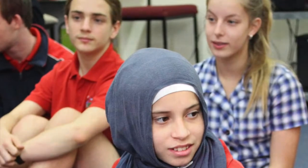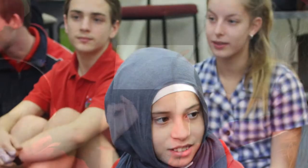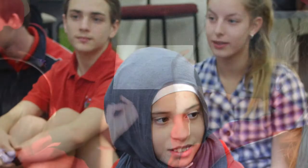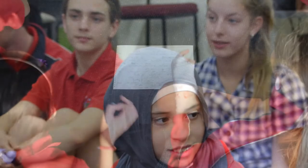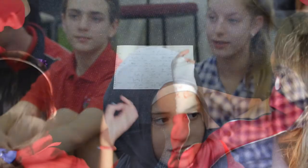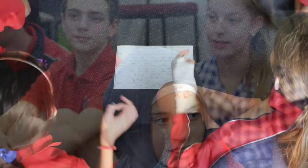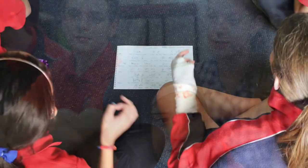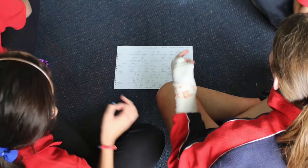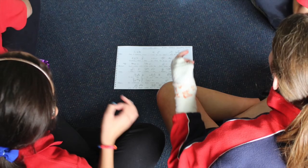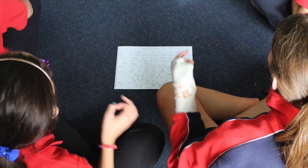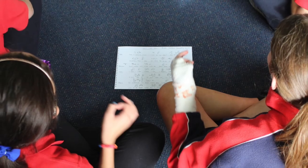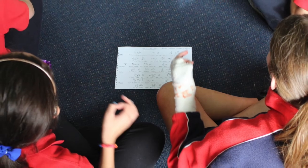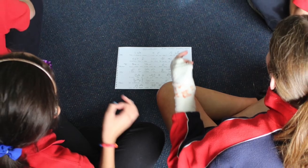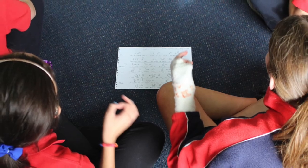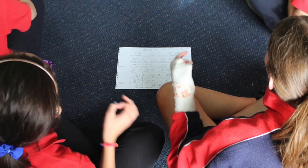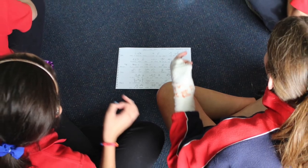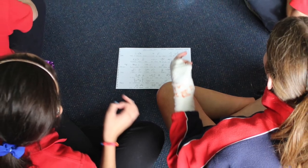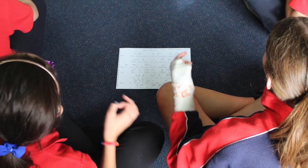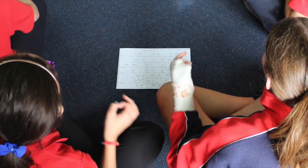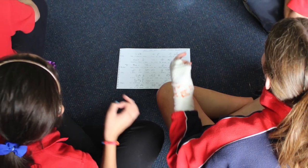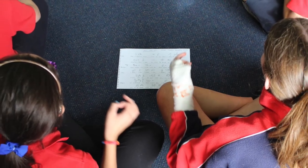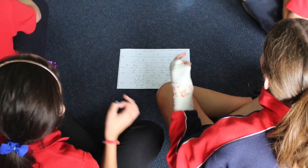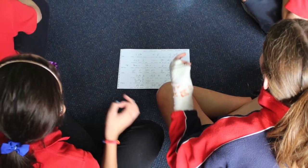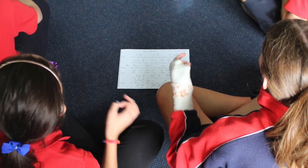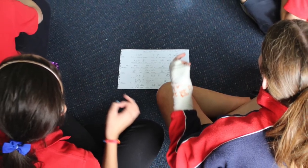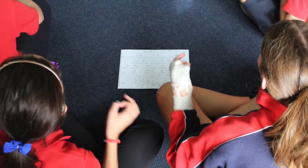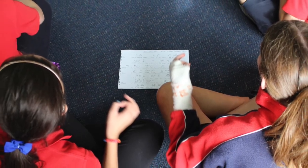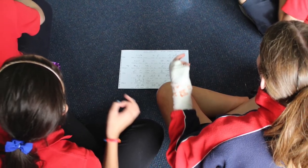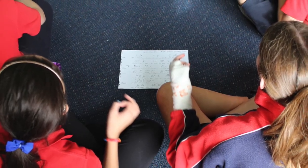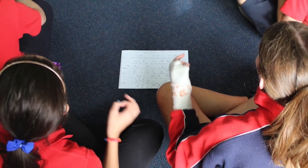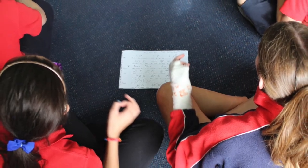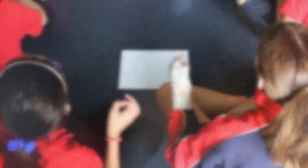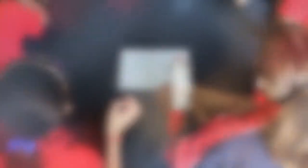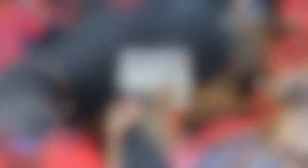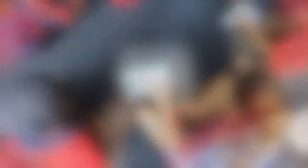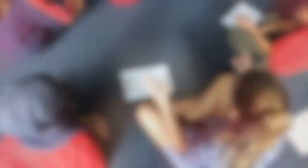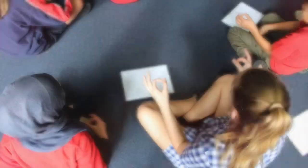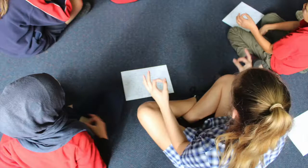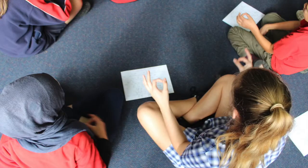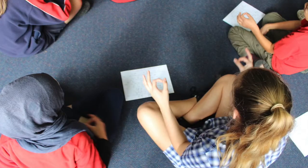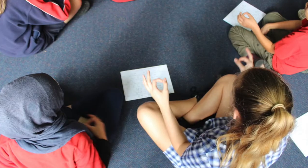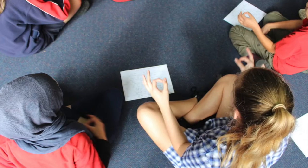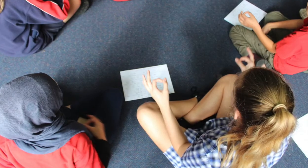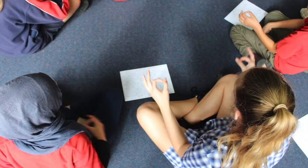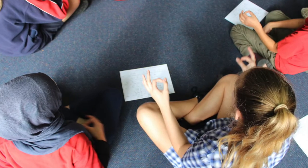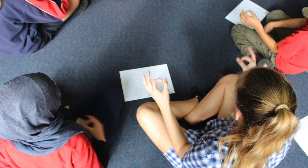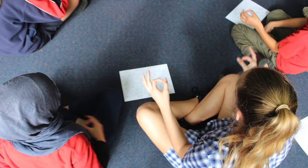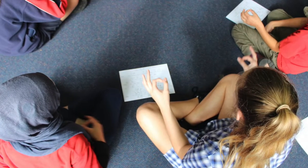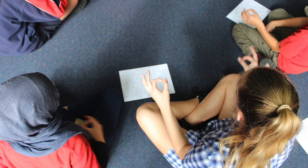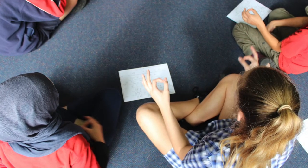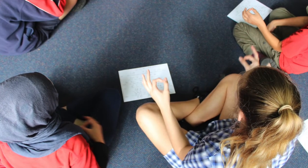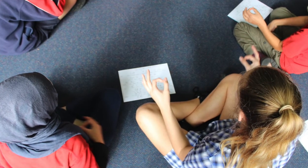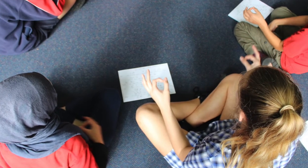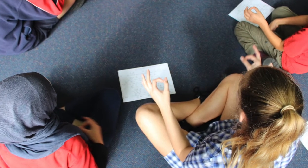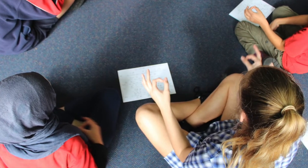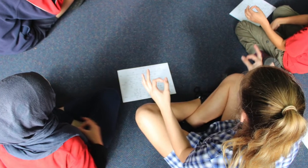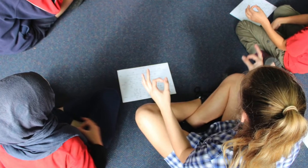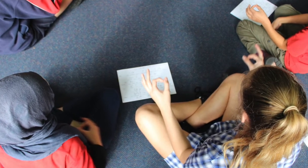I cry, I dream, I seek, I love, I try. Just like you.